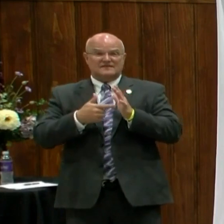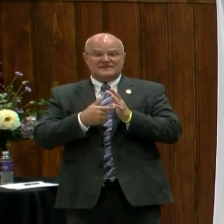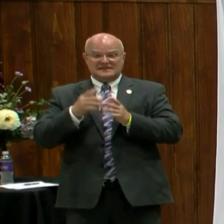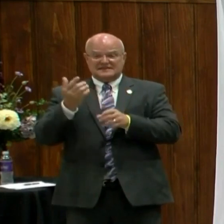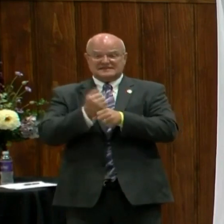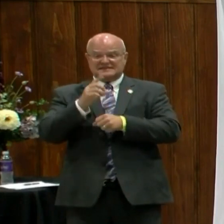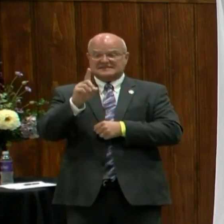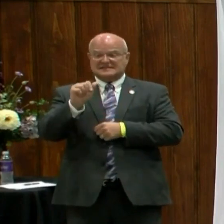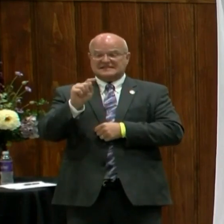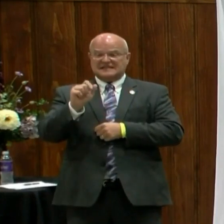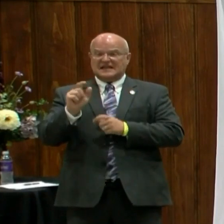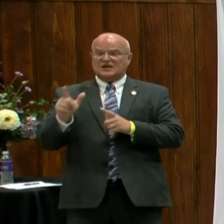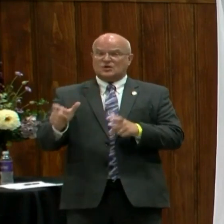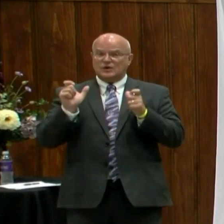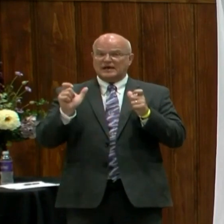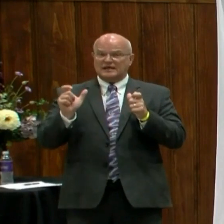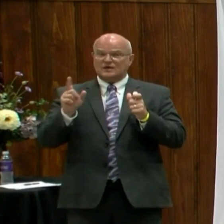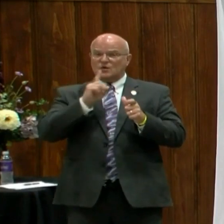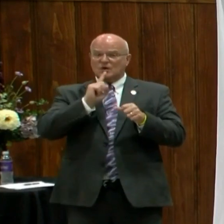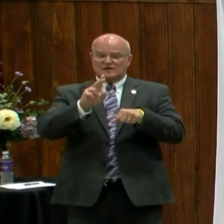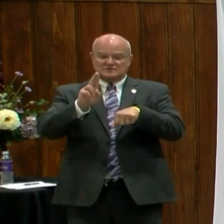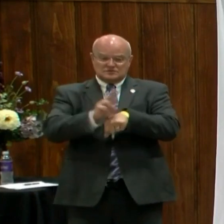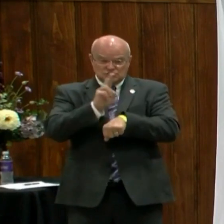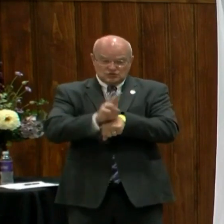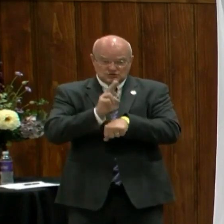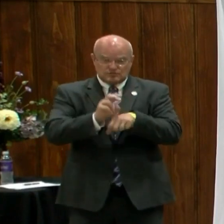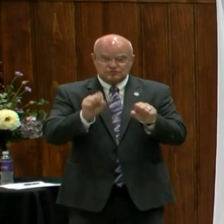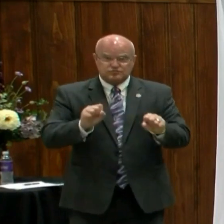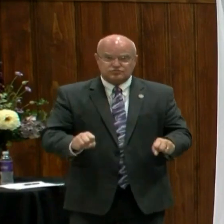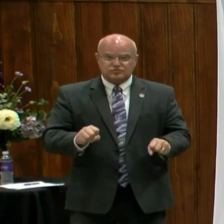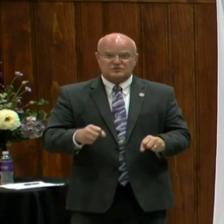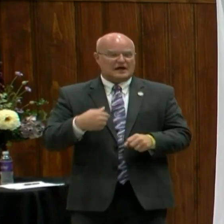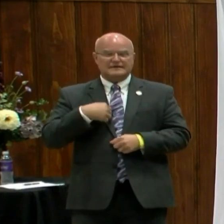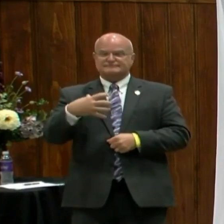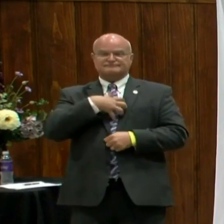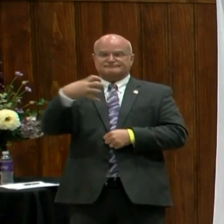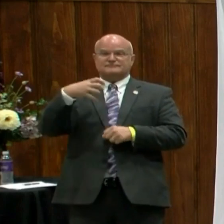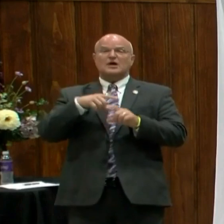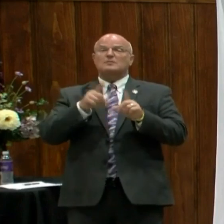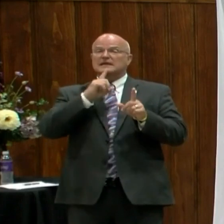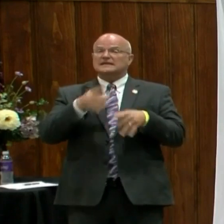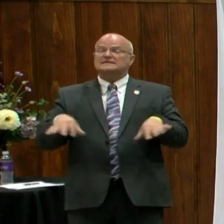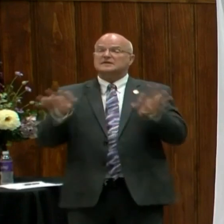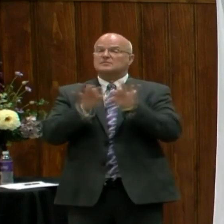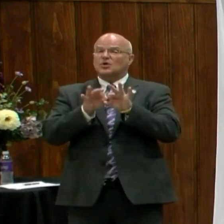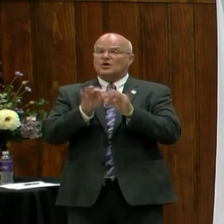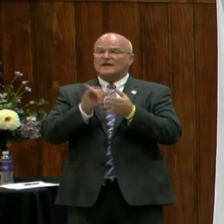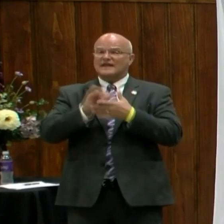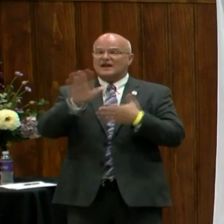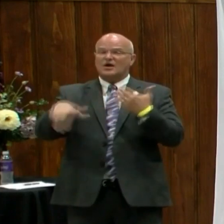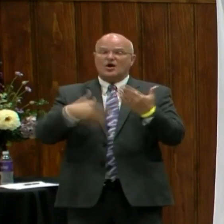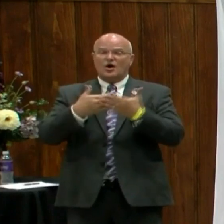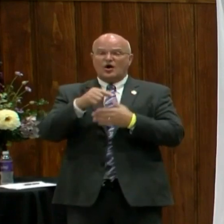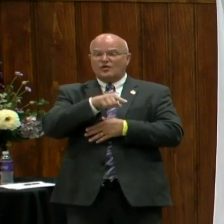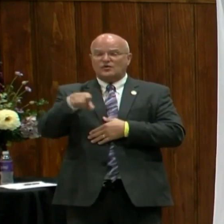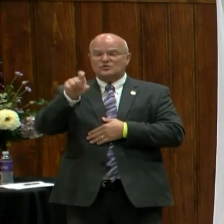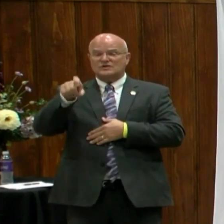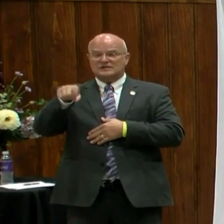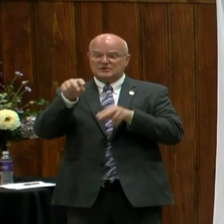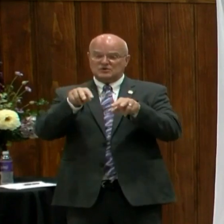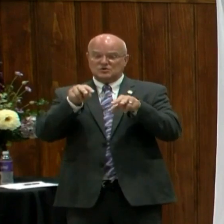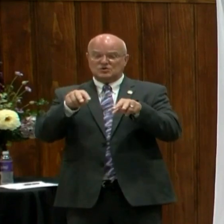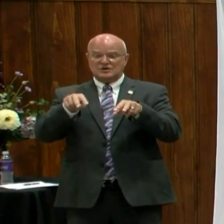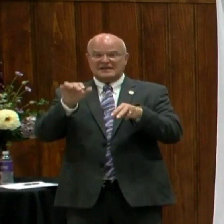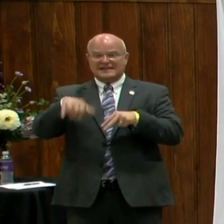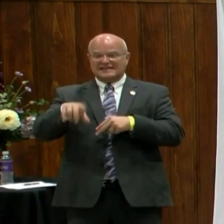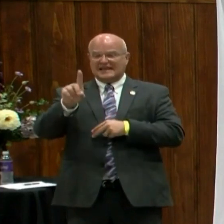the data more quickly to where it's actionable, then I have no objection to it. But it is important that all those who need to be looking